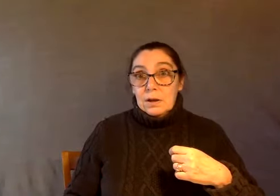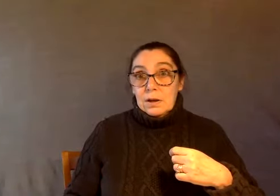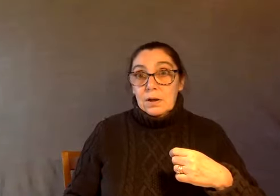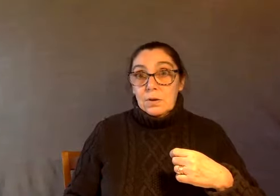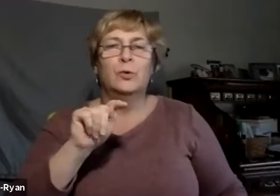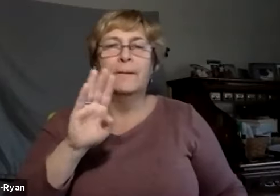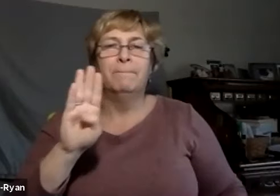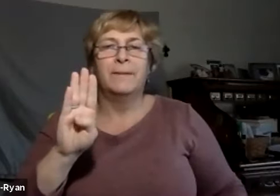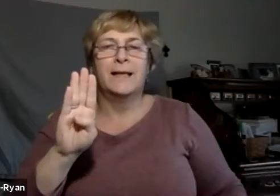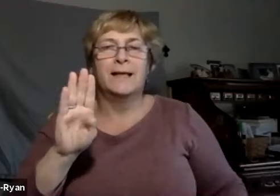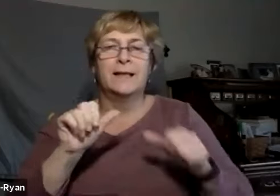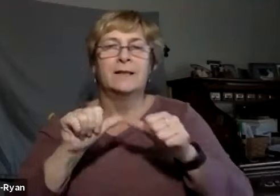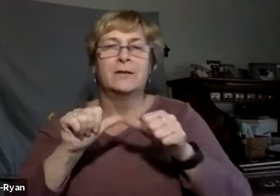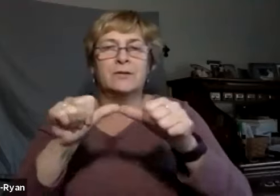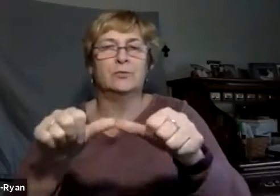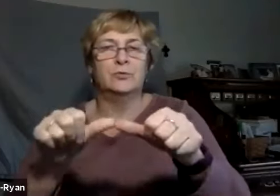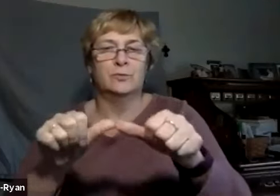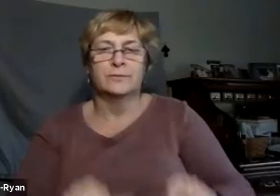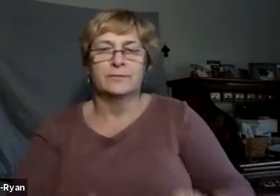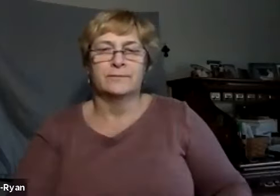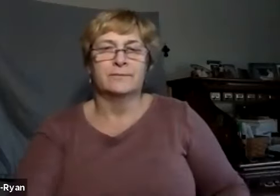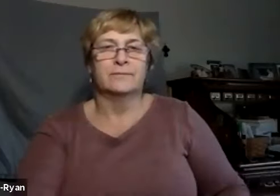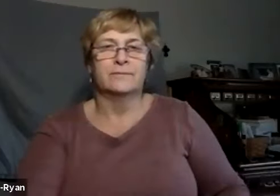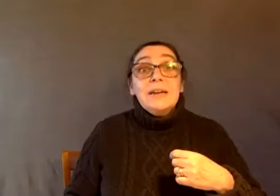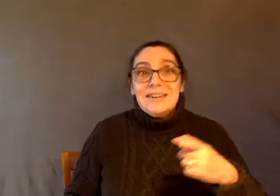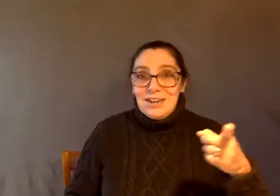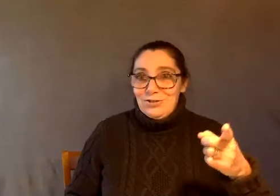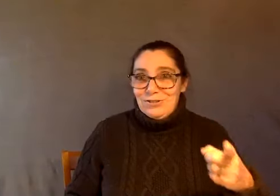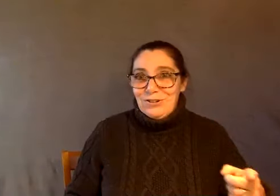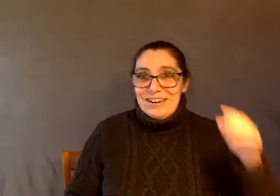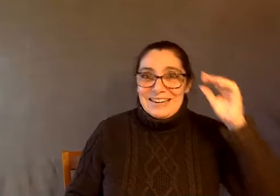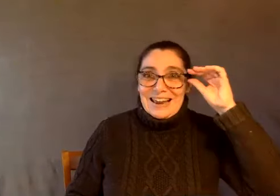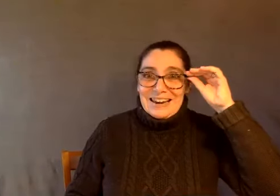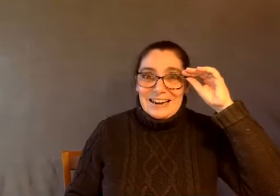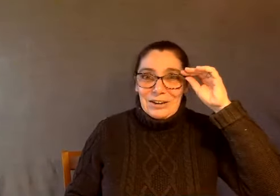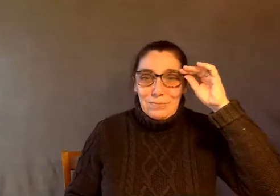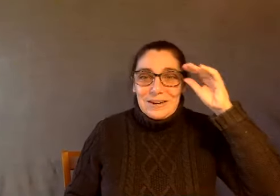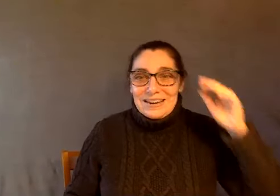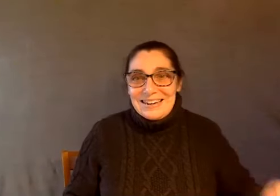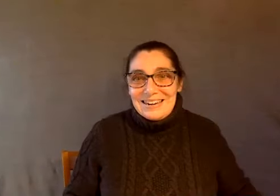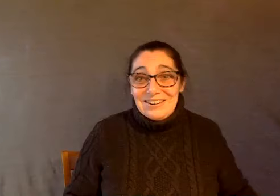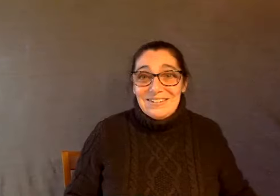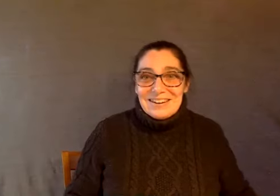yes. So, to be continued, Laureen said. To be continued.